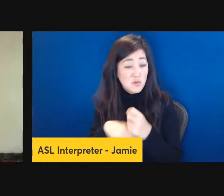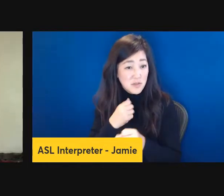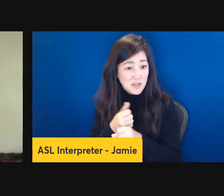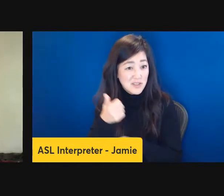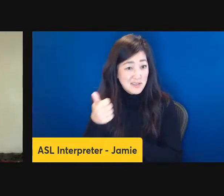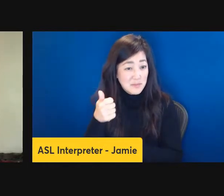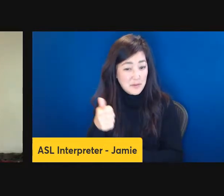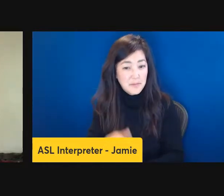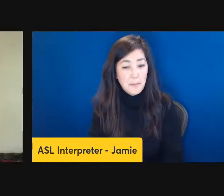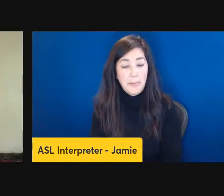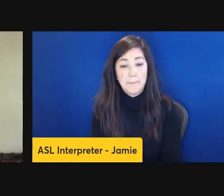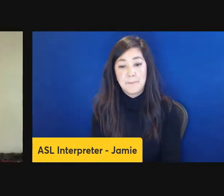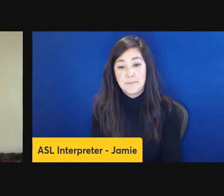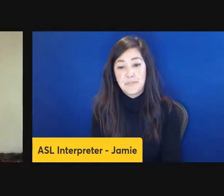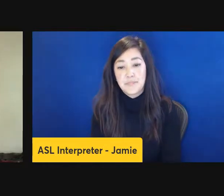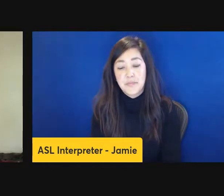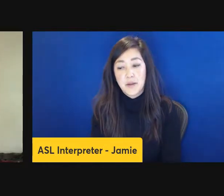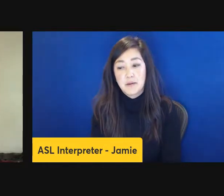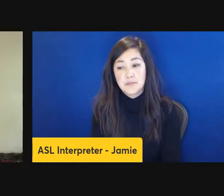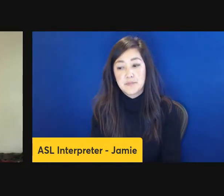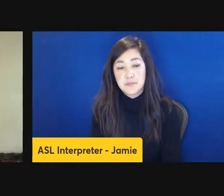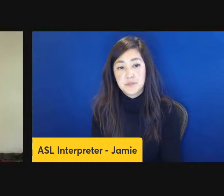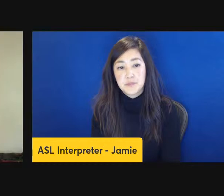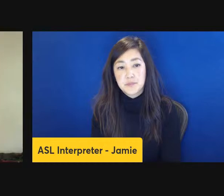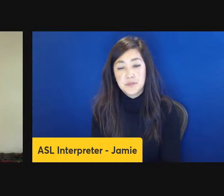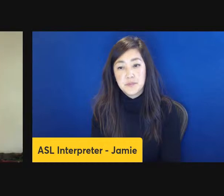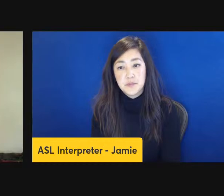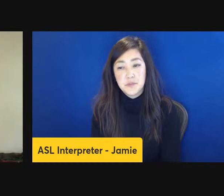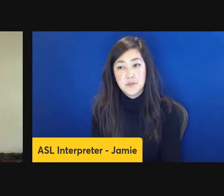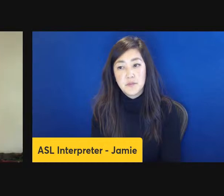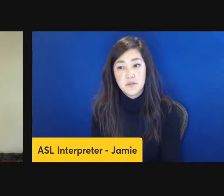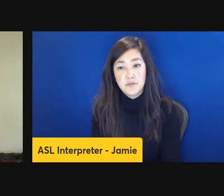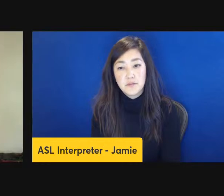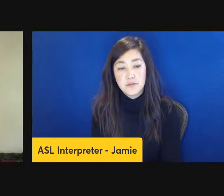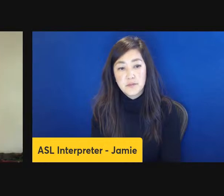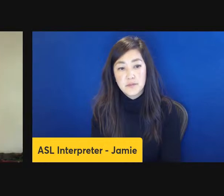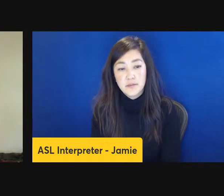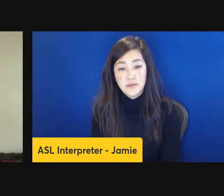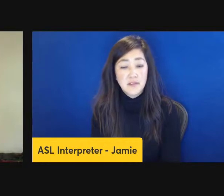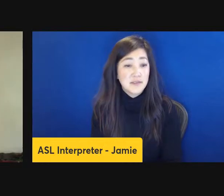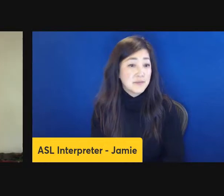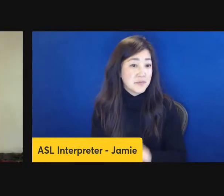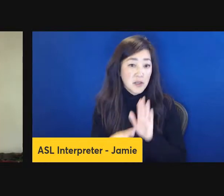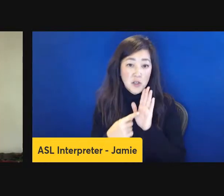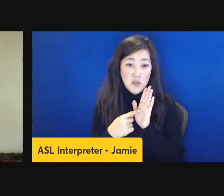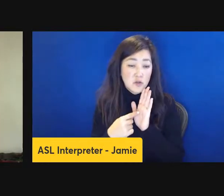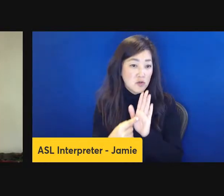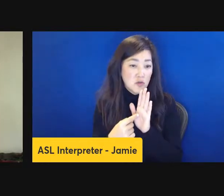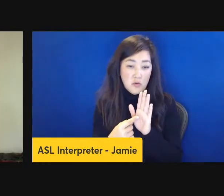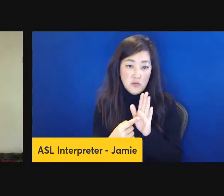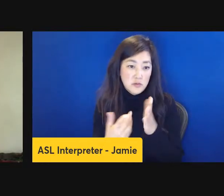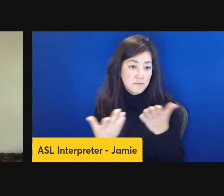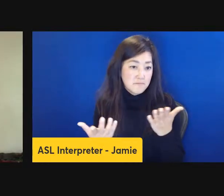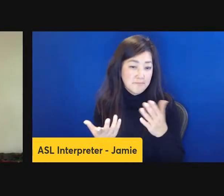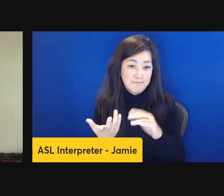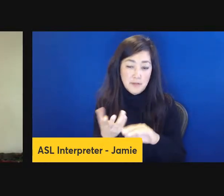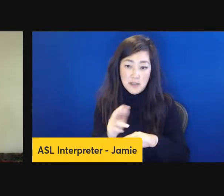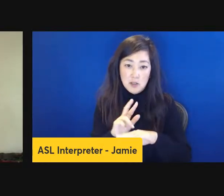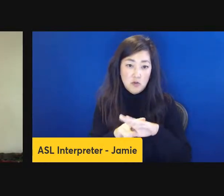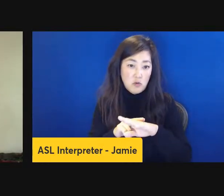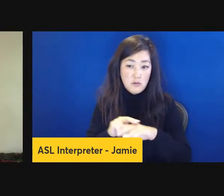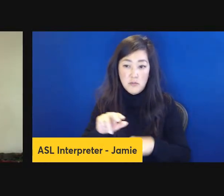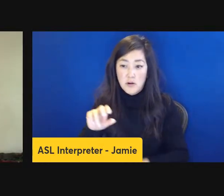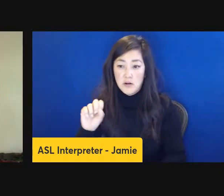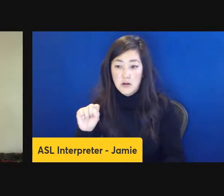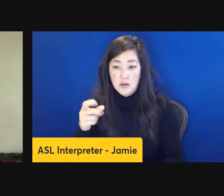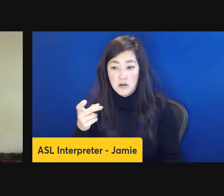So in fact, this lack of contestation of the practice illustrates just how normal looking at